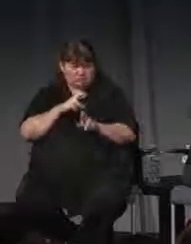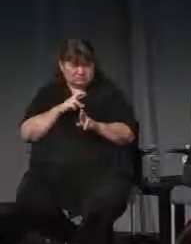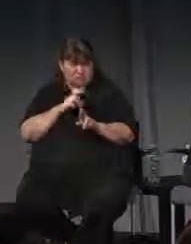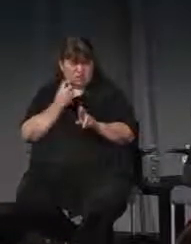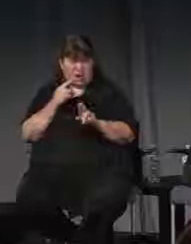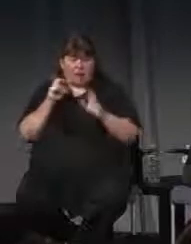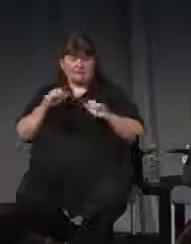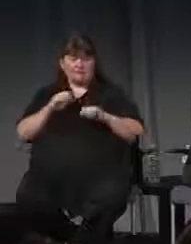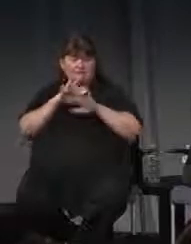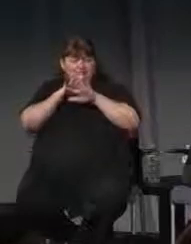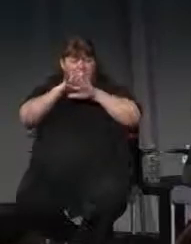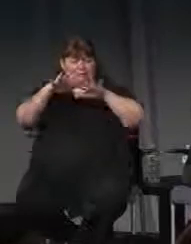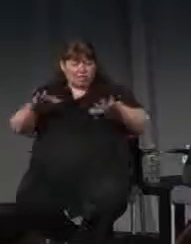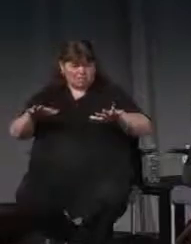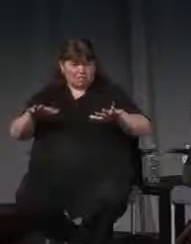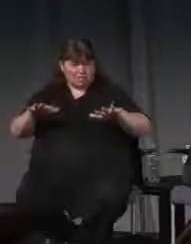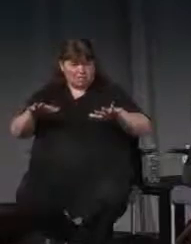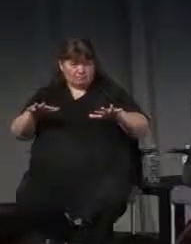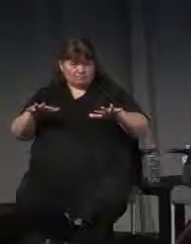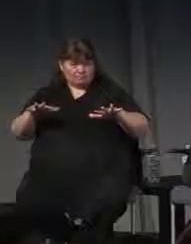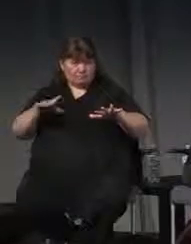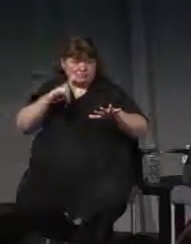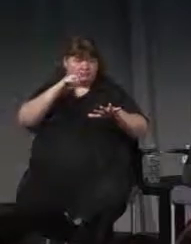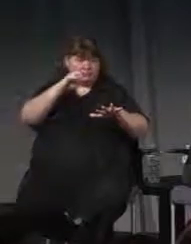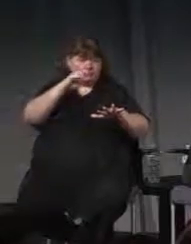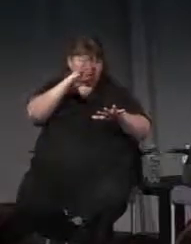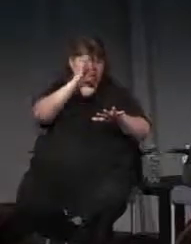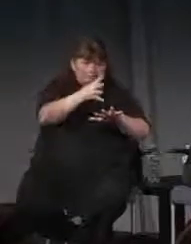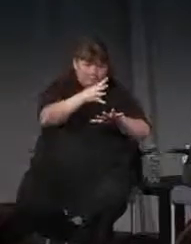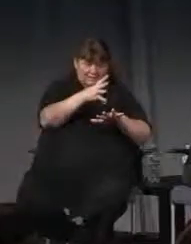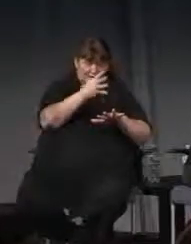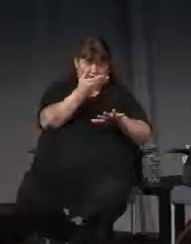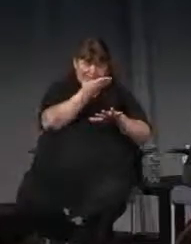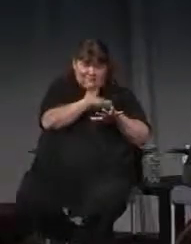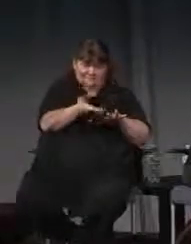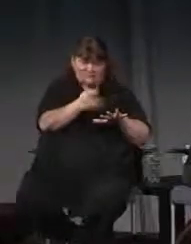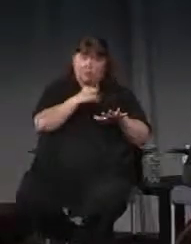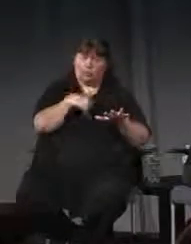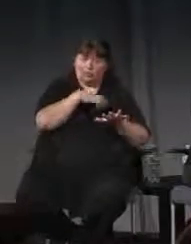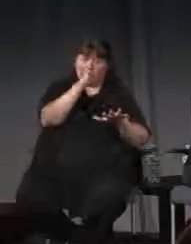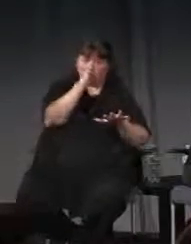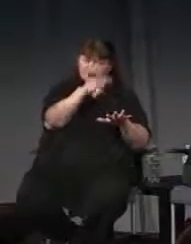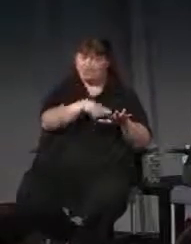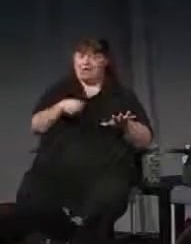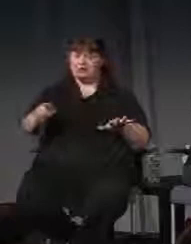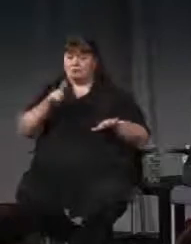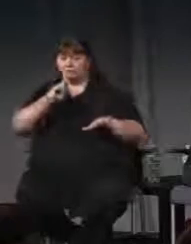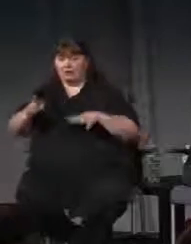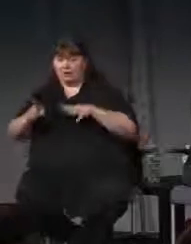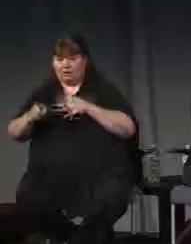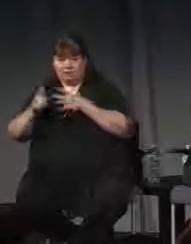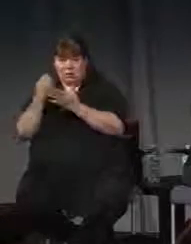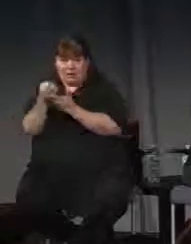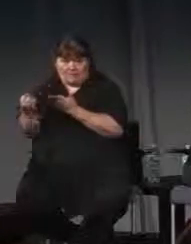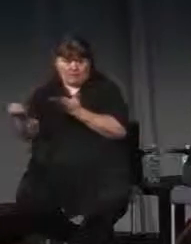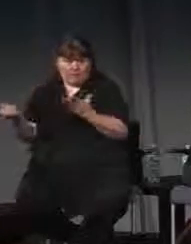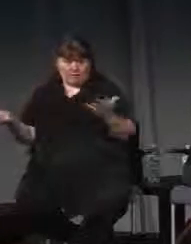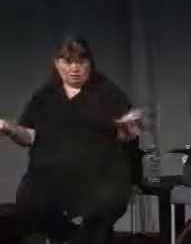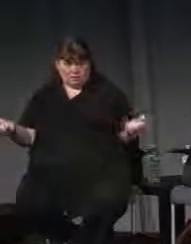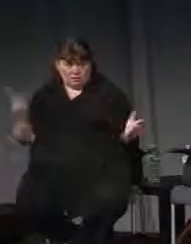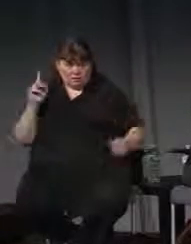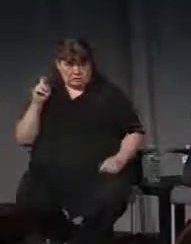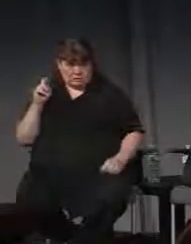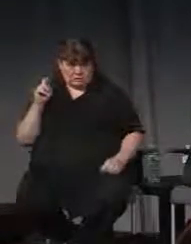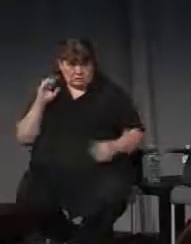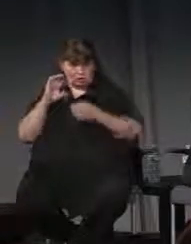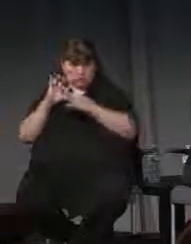our ability to distinguish between synthetic instruments that we have certain expectations of and real instruments that we have expectations of,